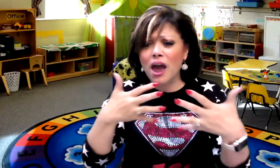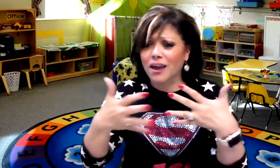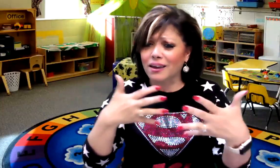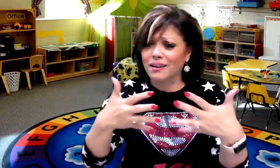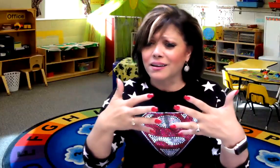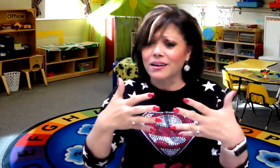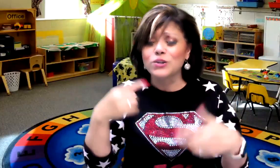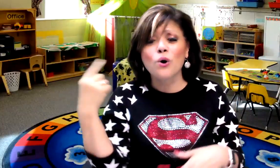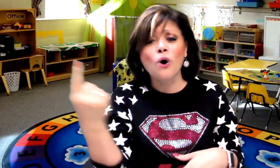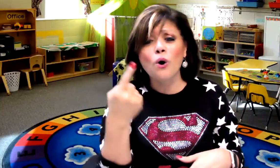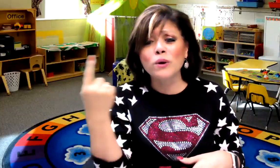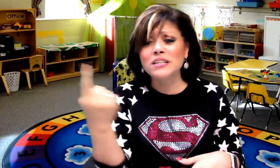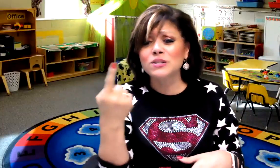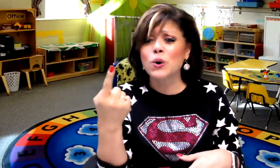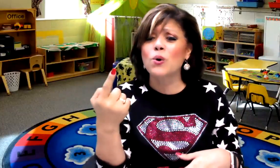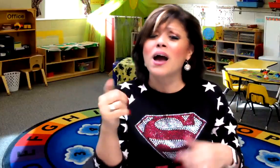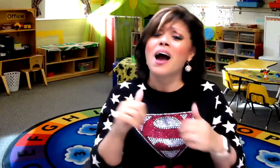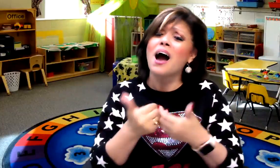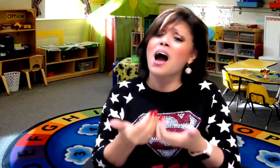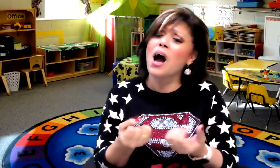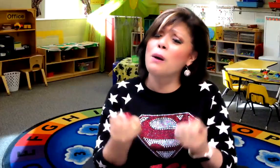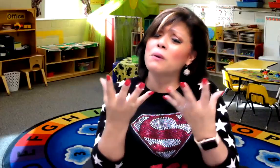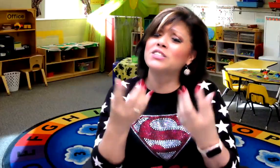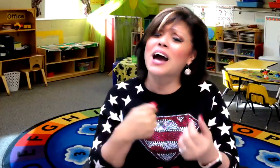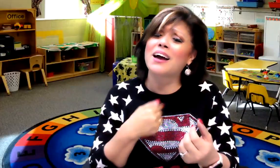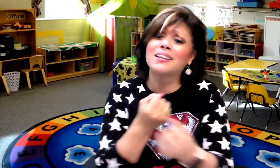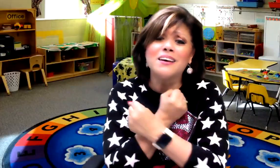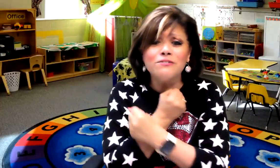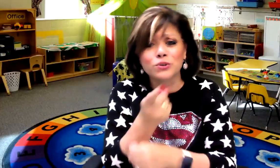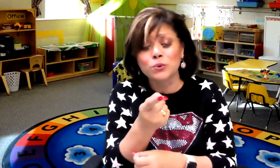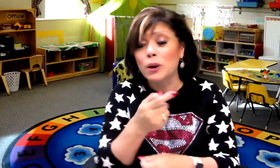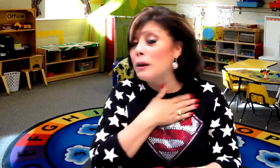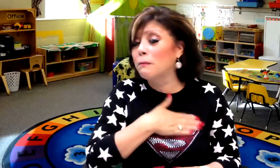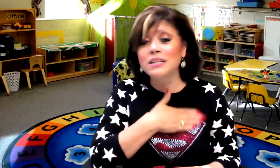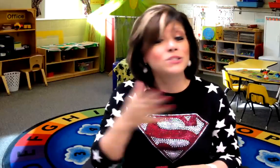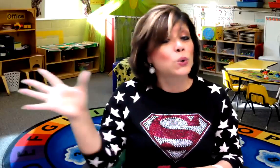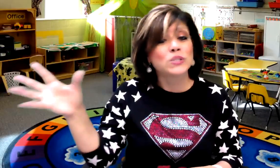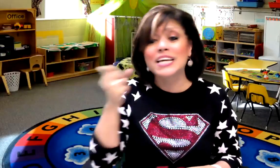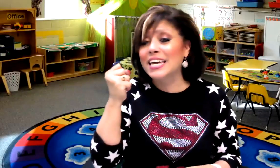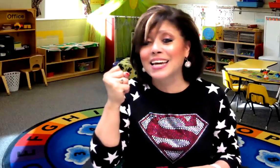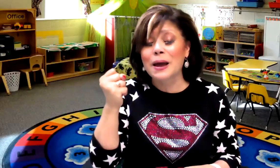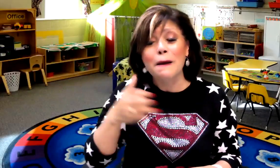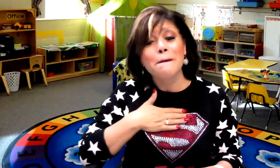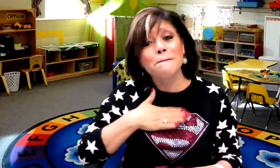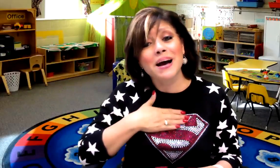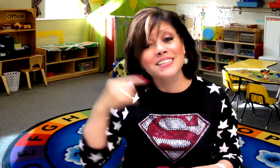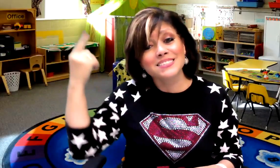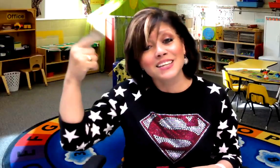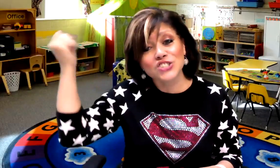gray. You'll always know how much I love you. Please don't take my